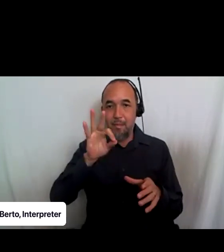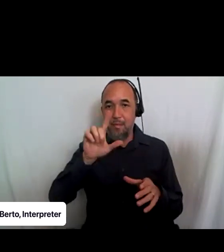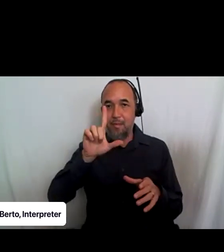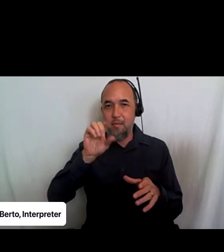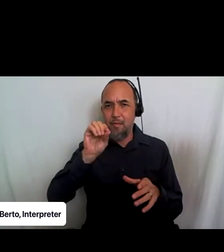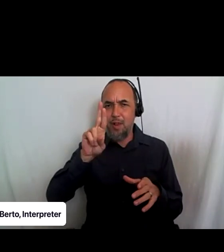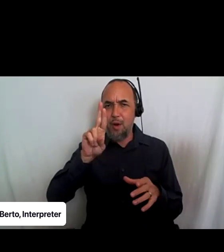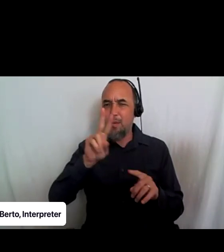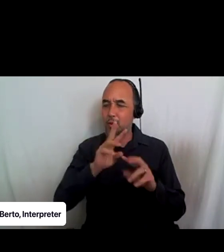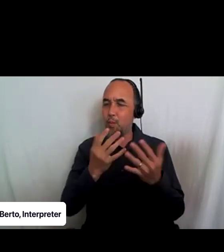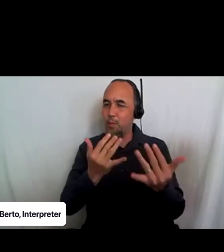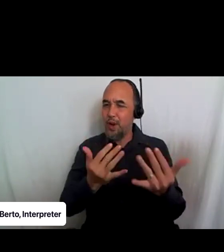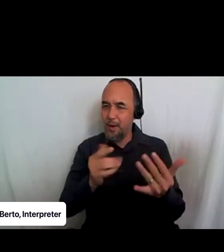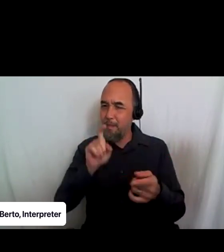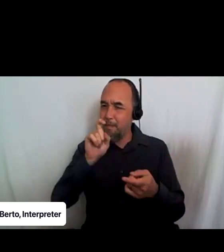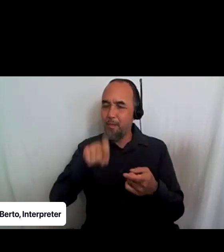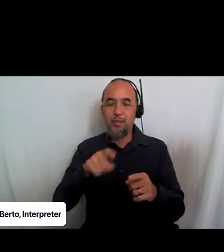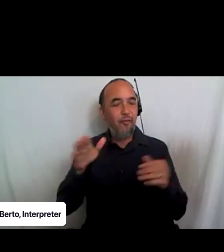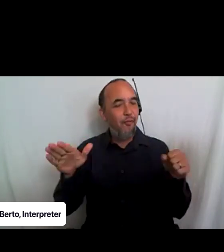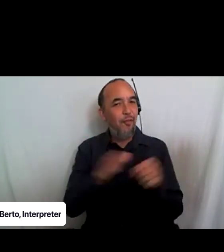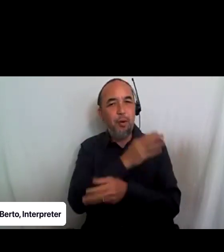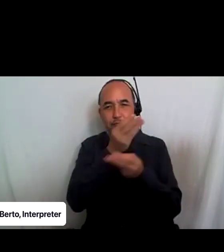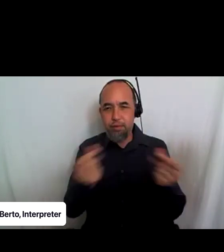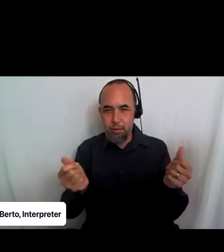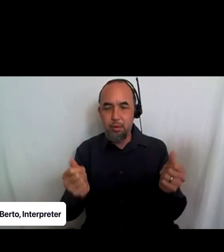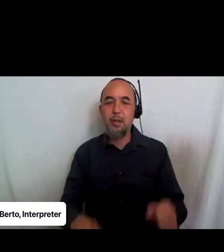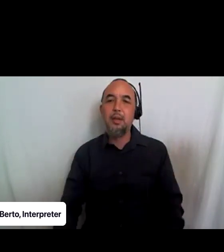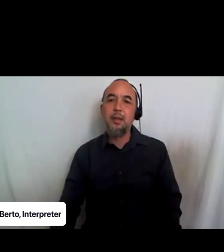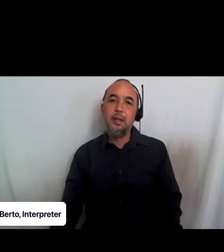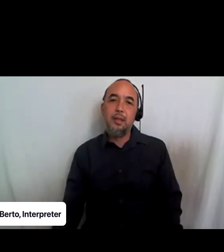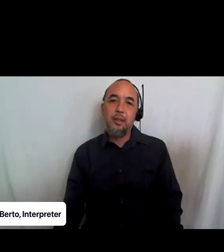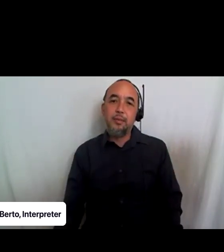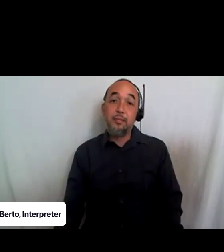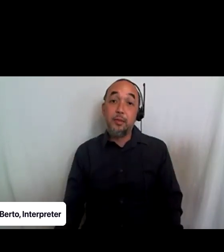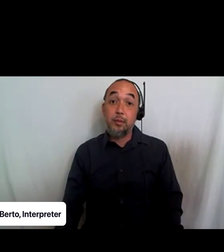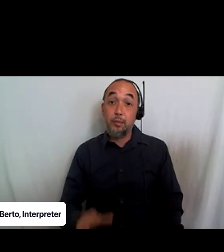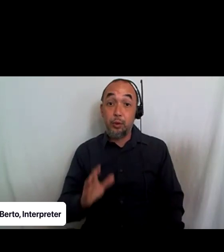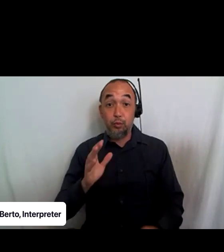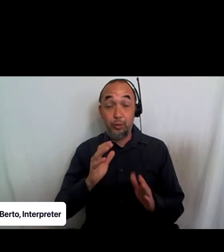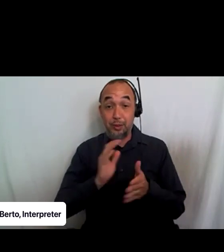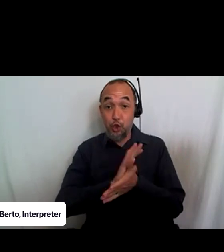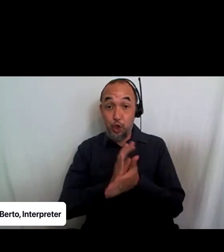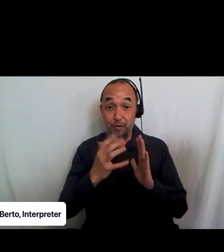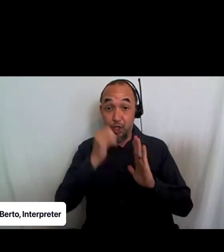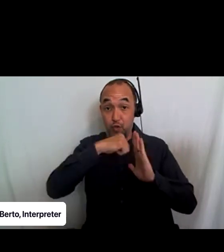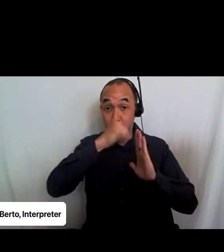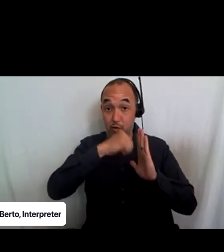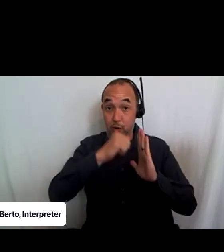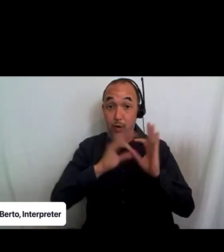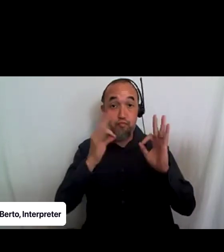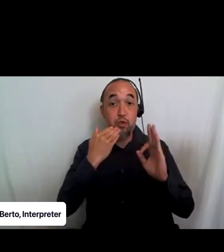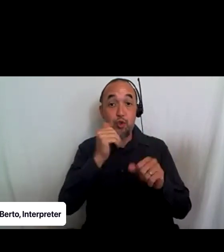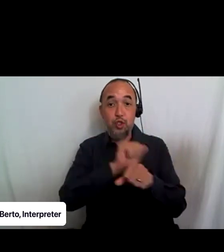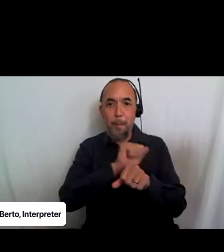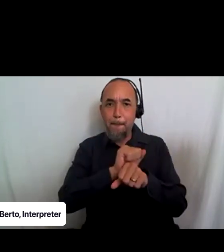it's fully melted. Okay. And yeah, and those who have grated their cheese, well done. Those who pre-grated it. Don't worry if